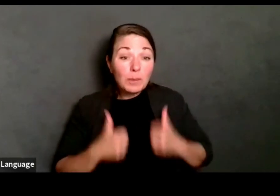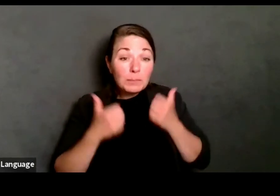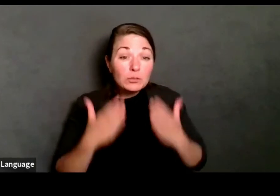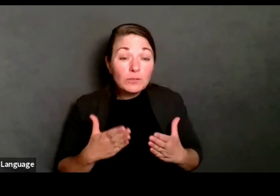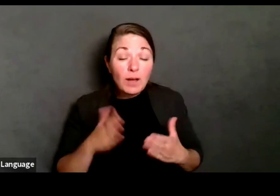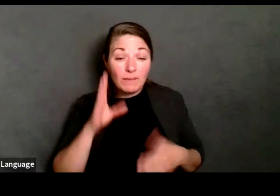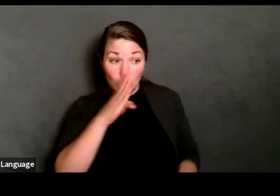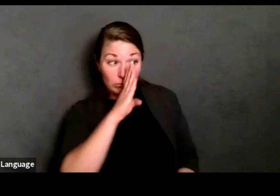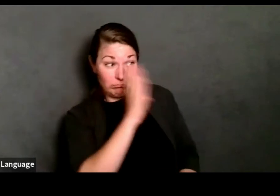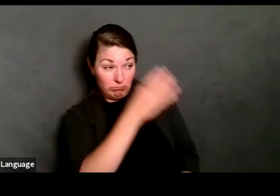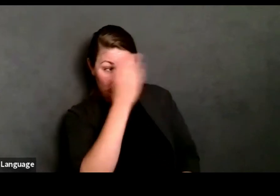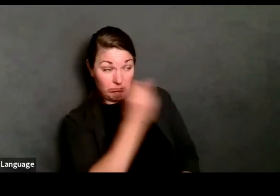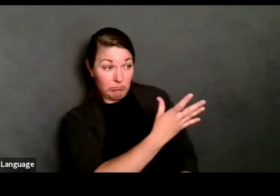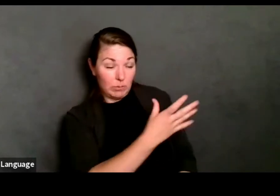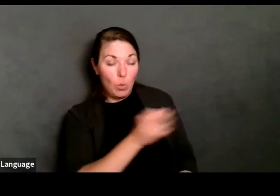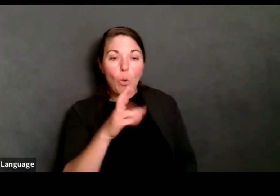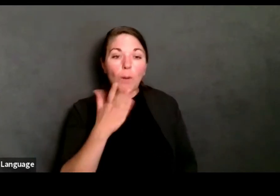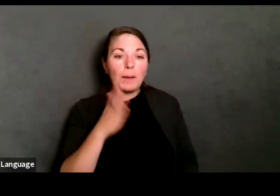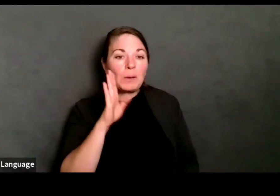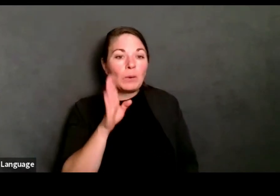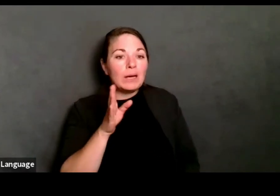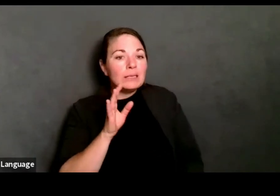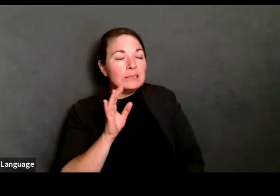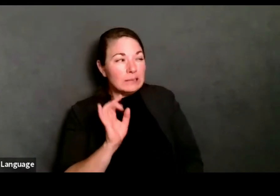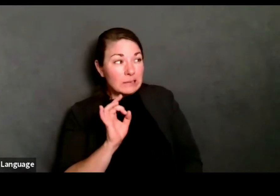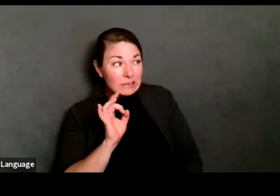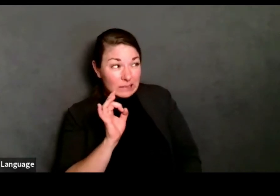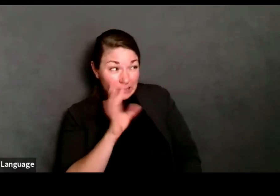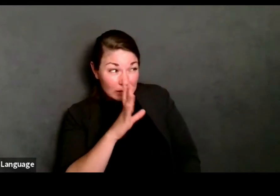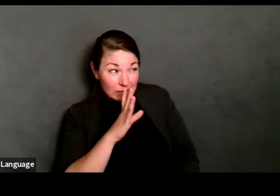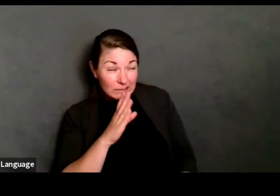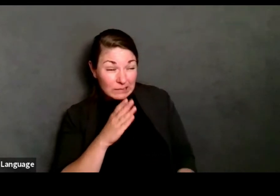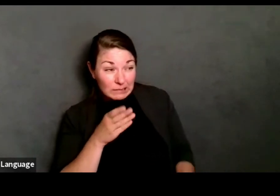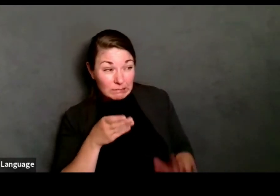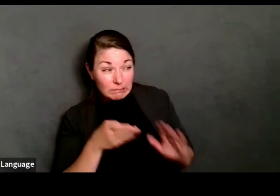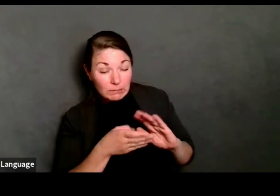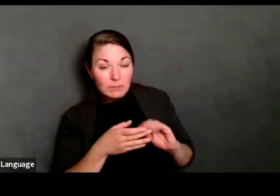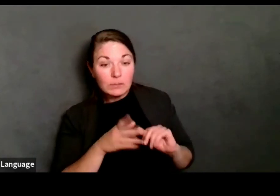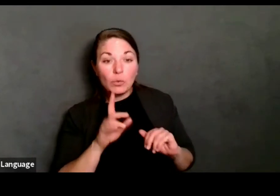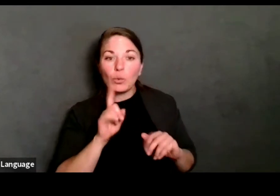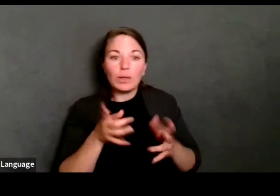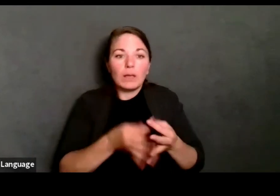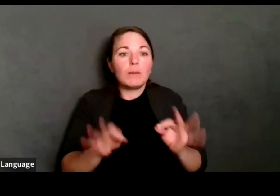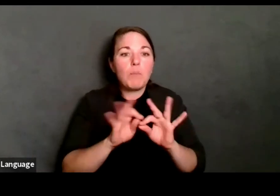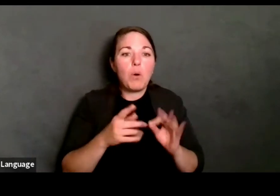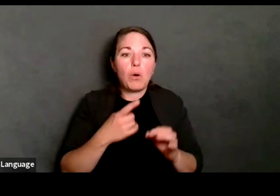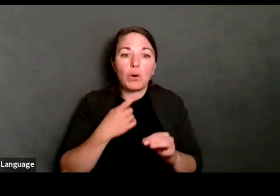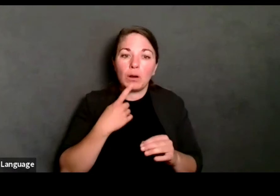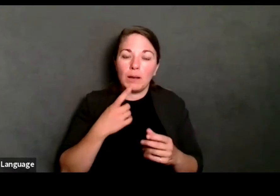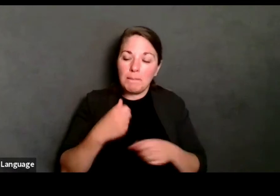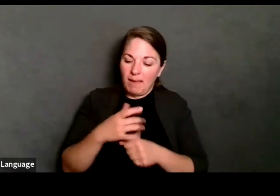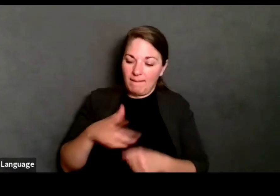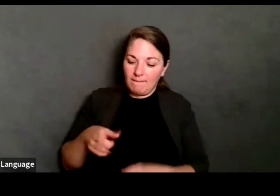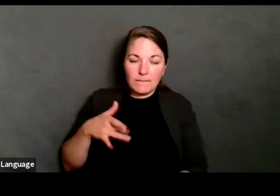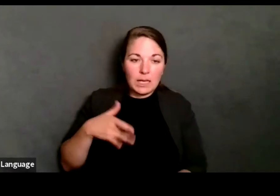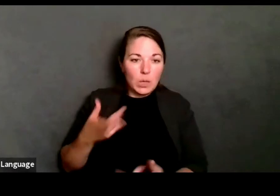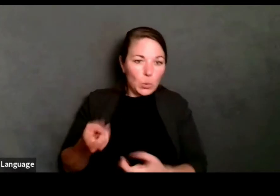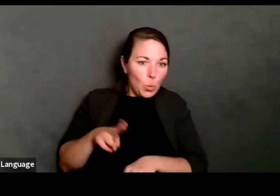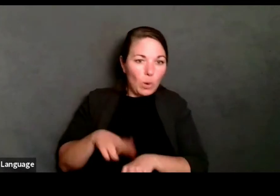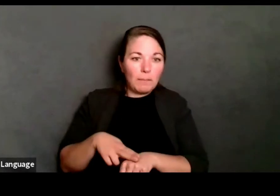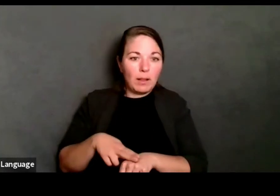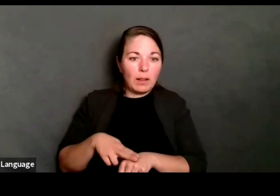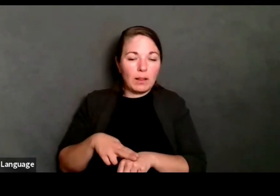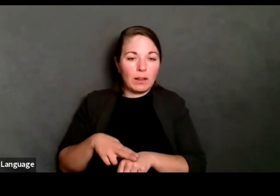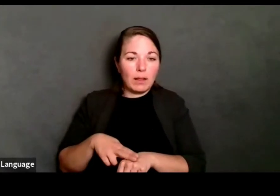who alludes to it. And in moments like that, gently normalizing and destigmatizing can be